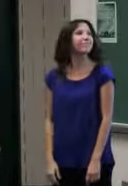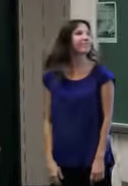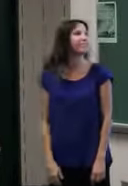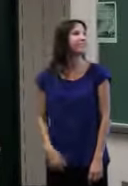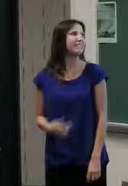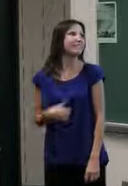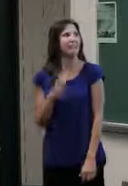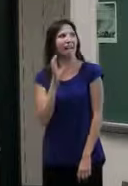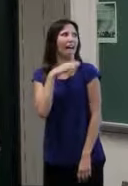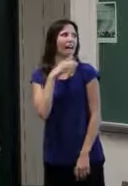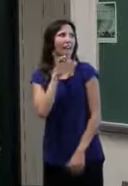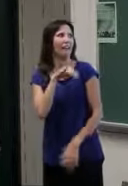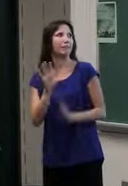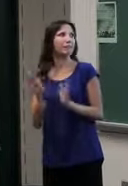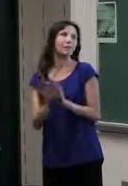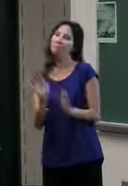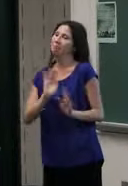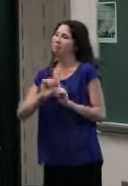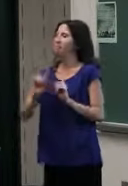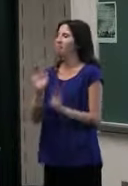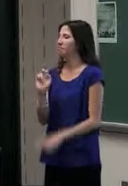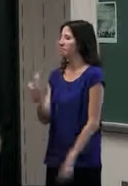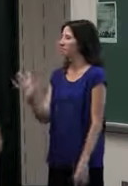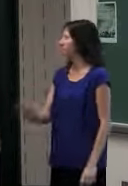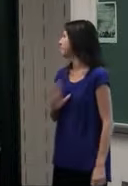He looks a little kooky in this picture, but it's okay.